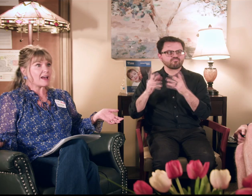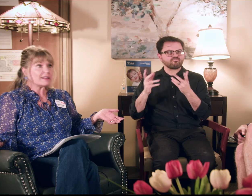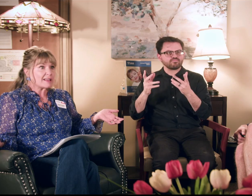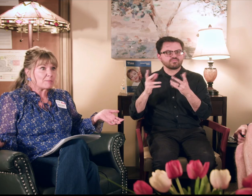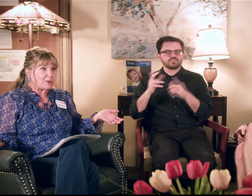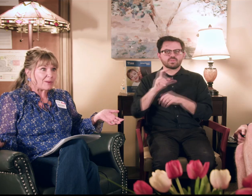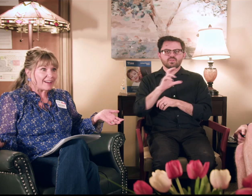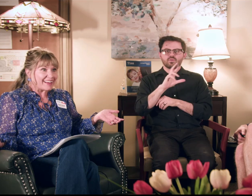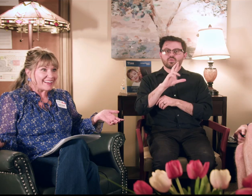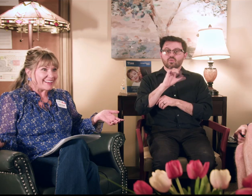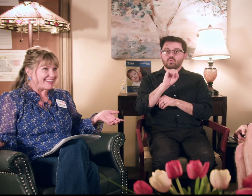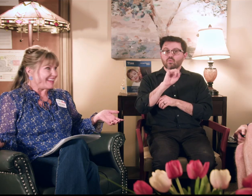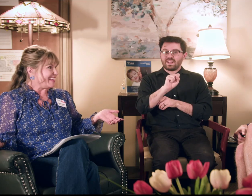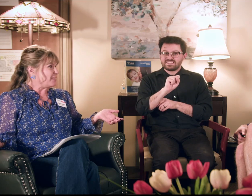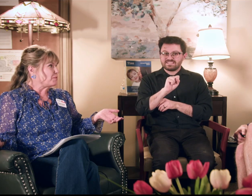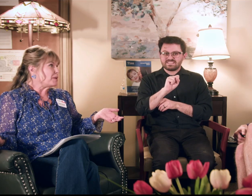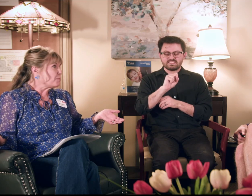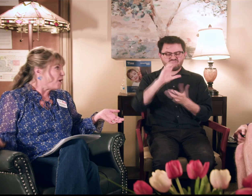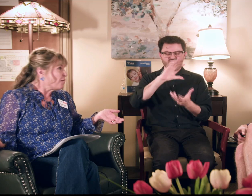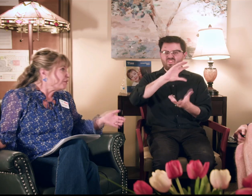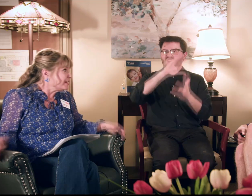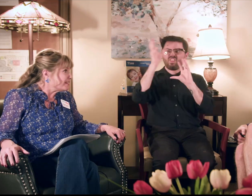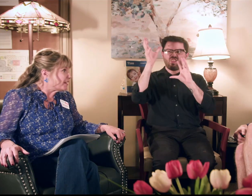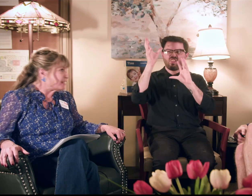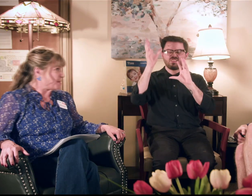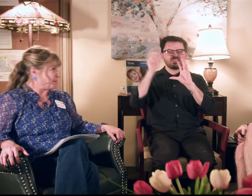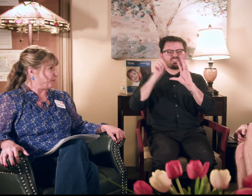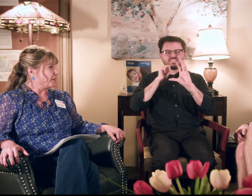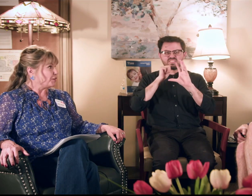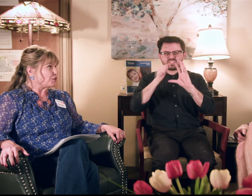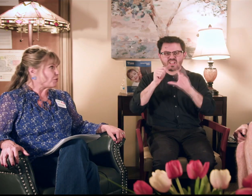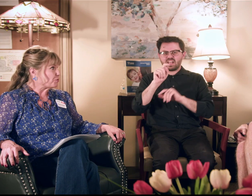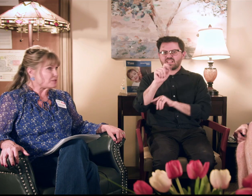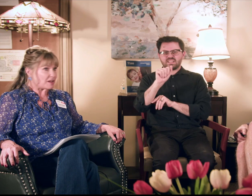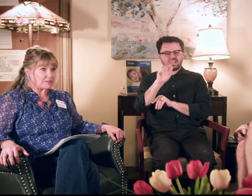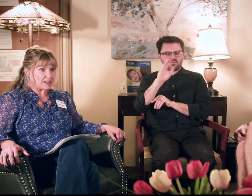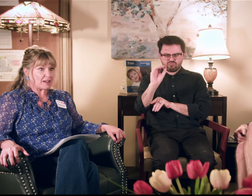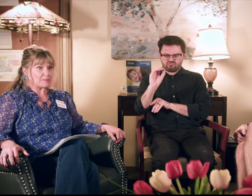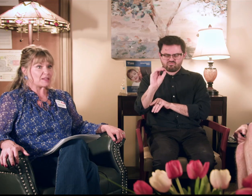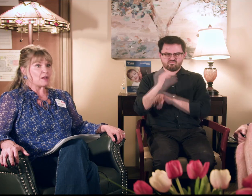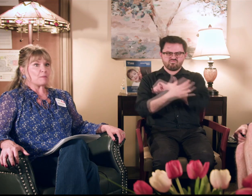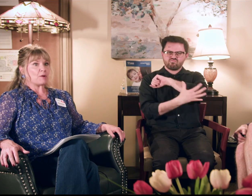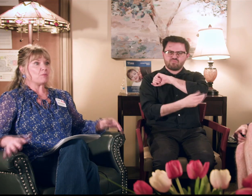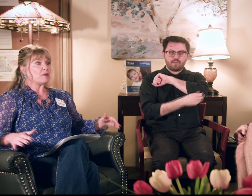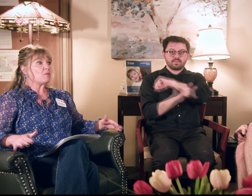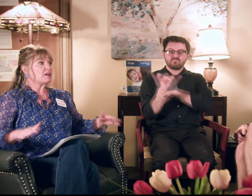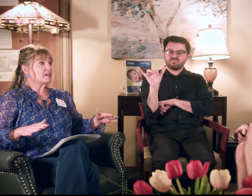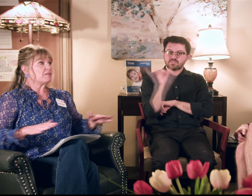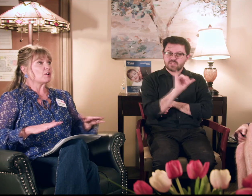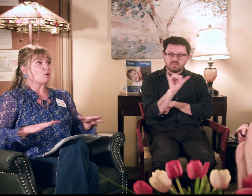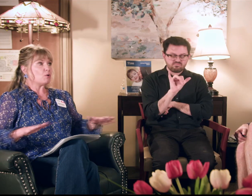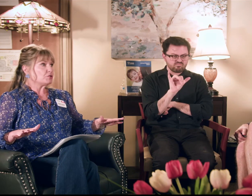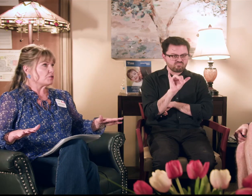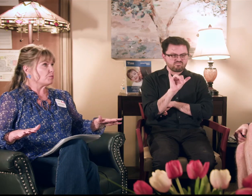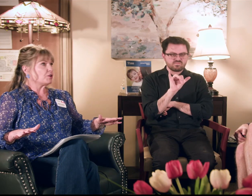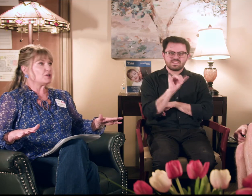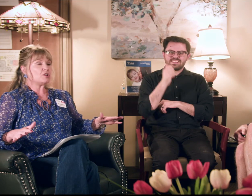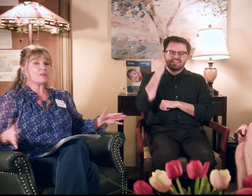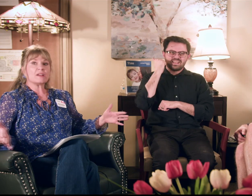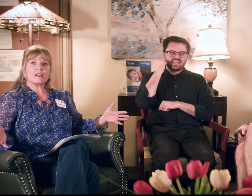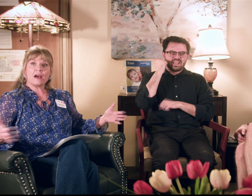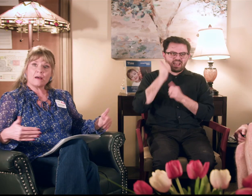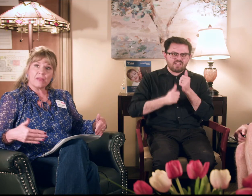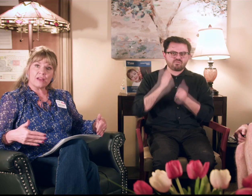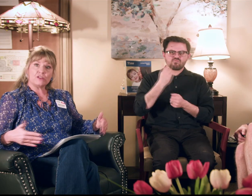Crisis is not a taboo. Even being in poverty is not a taboo. Yeah. You go through tough times, but we want to have a culture